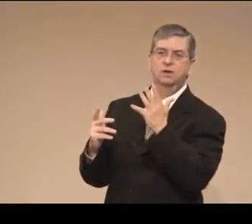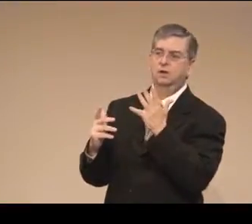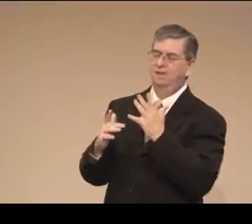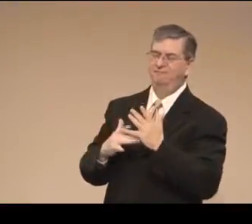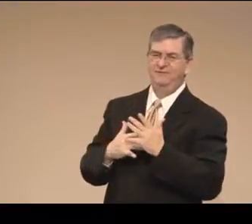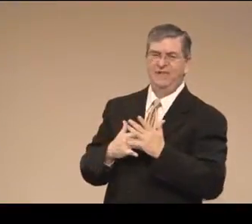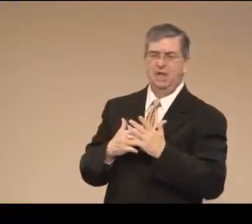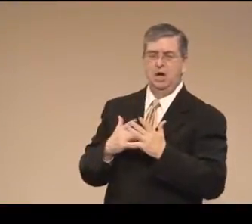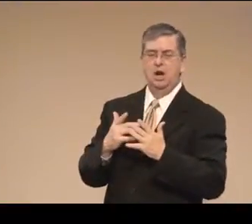suffrage.